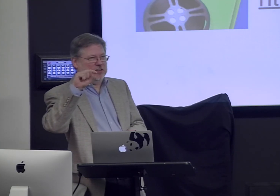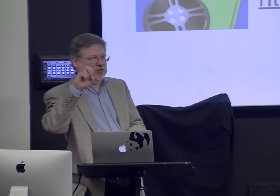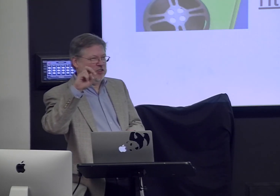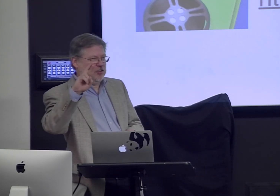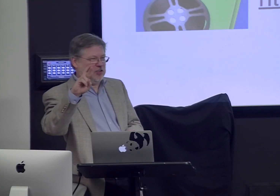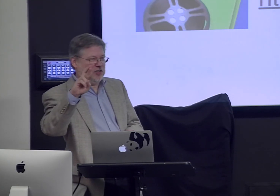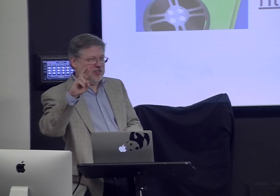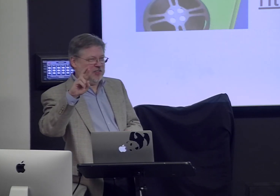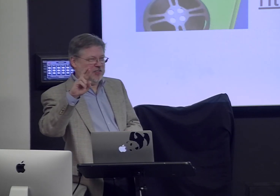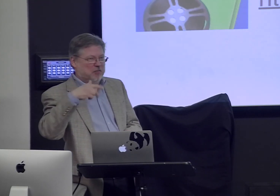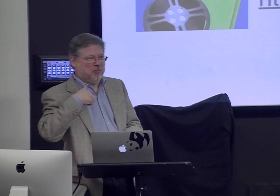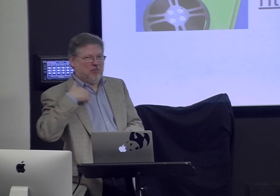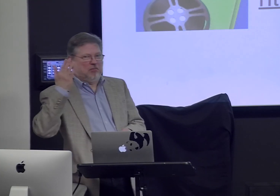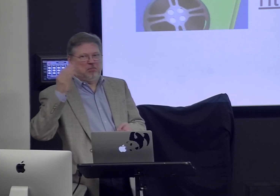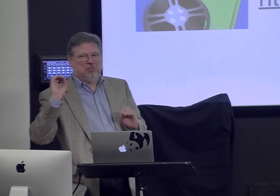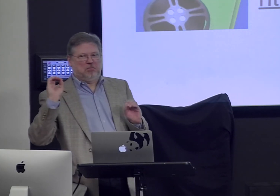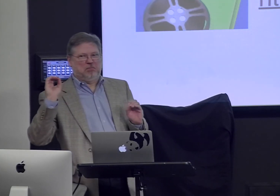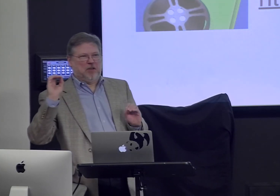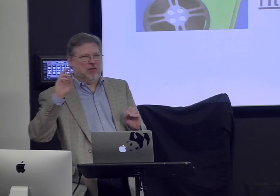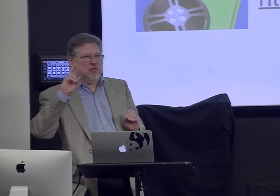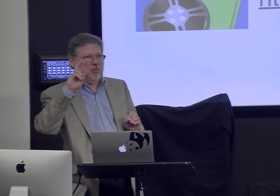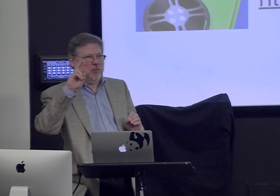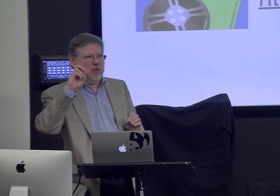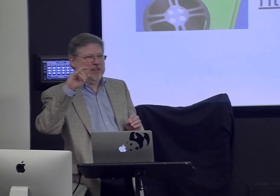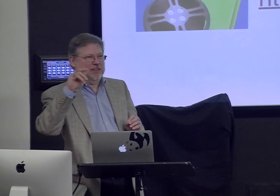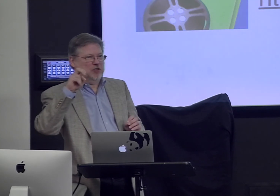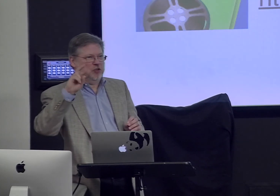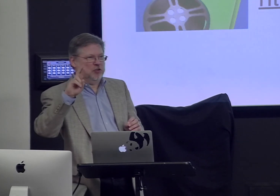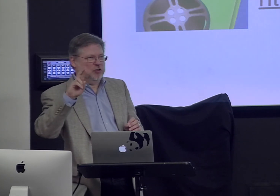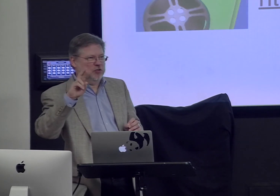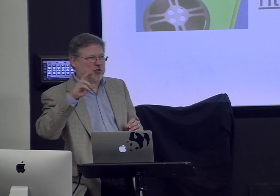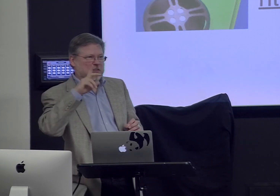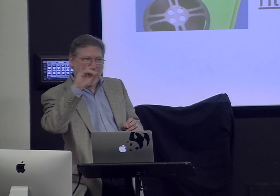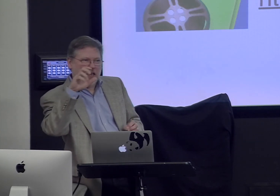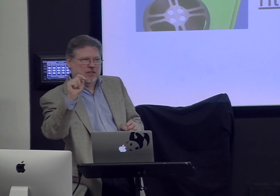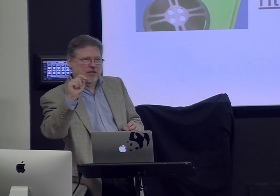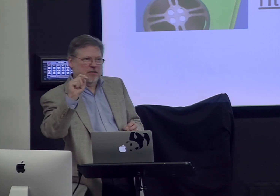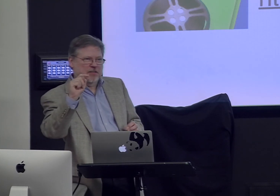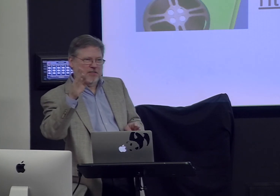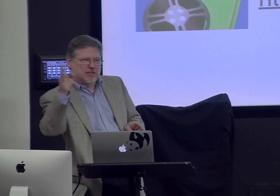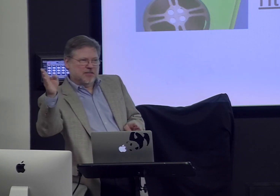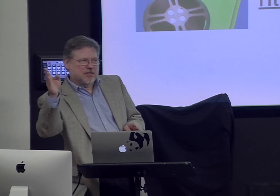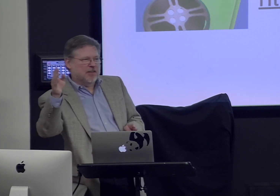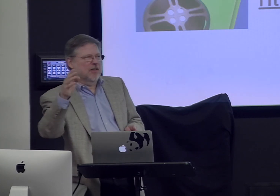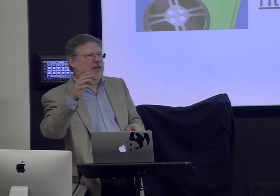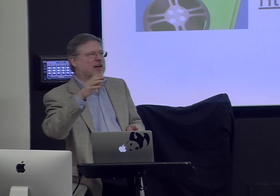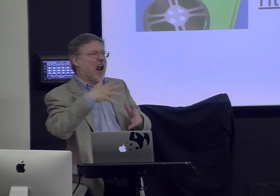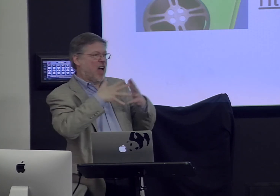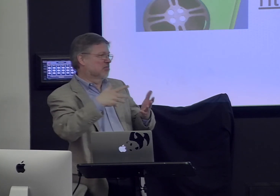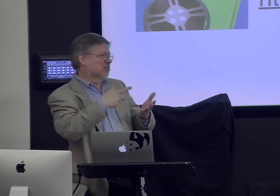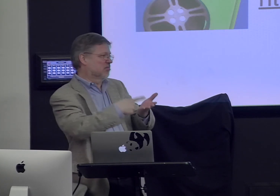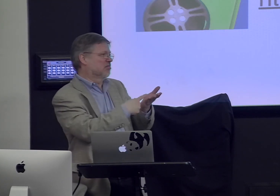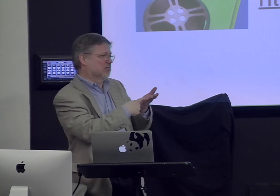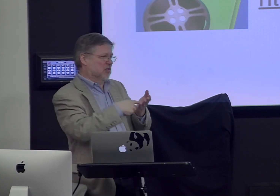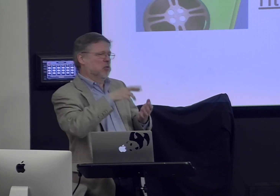I think some of what you're addressing here is register. And I don't really delve too much into that. I do